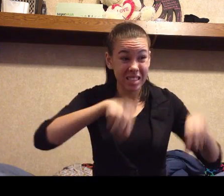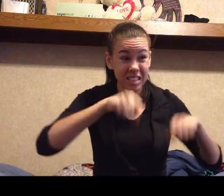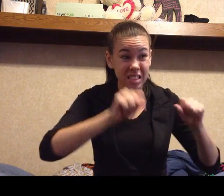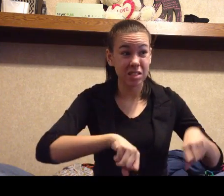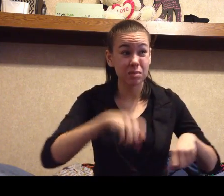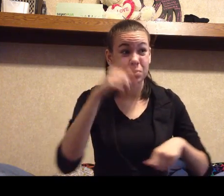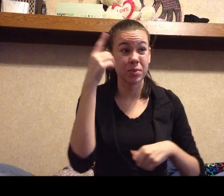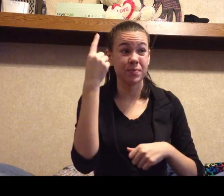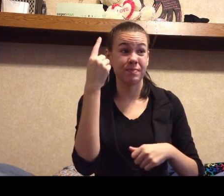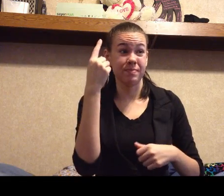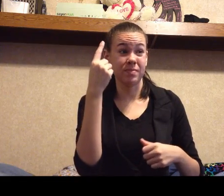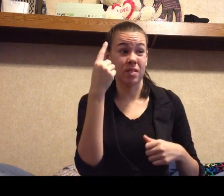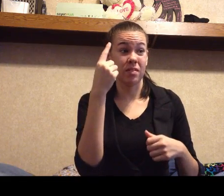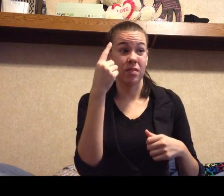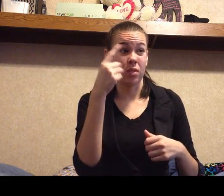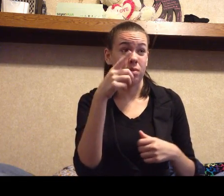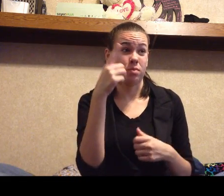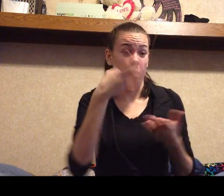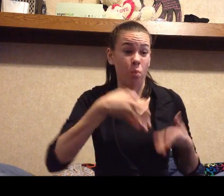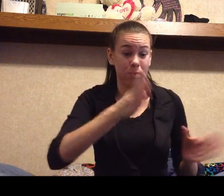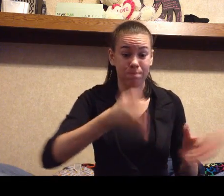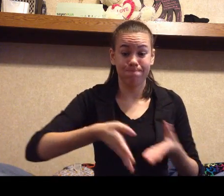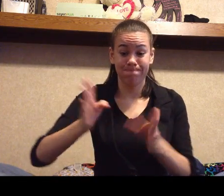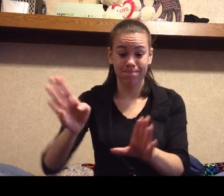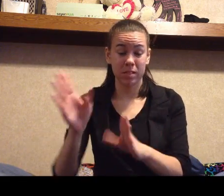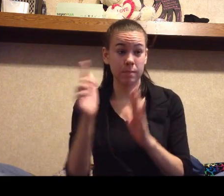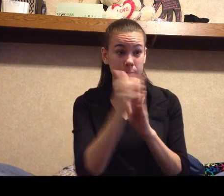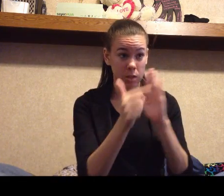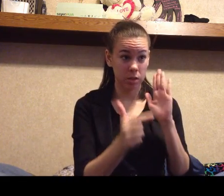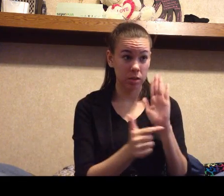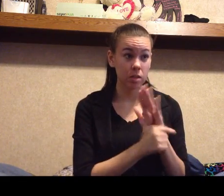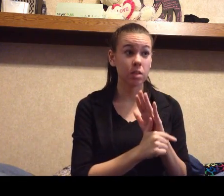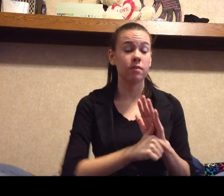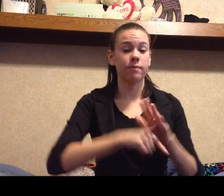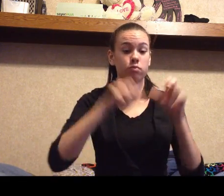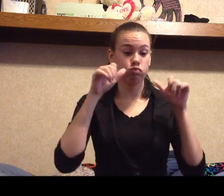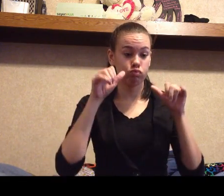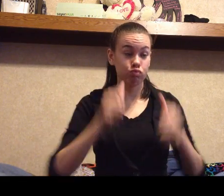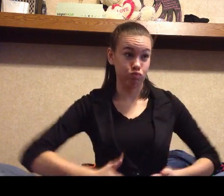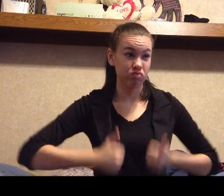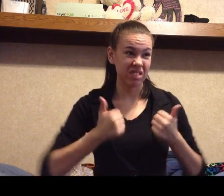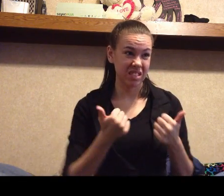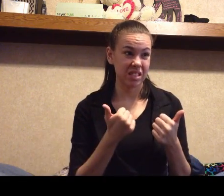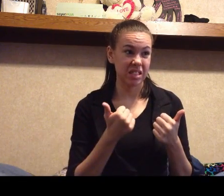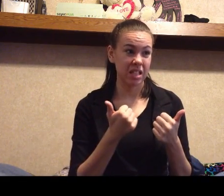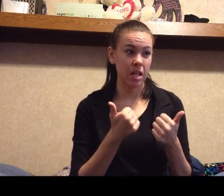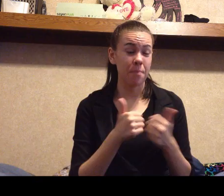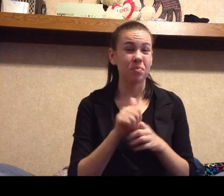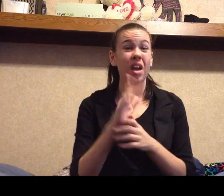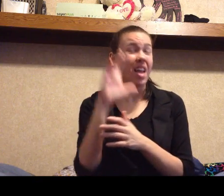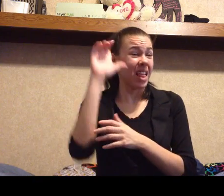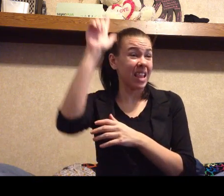lawful permanent residency. And we will be discussing the eligibility requirements in more detail